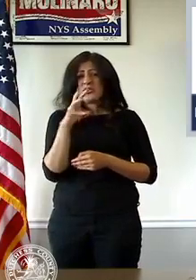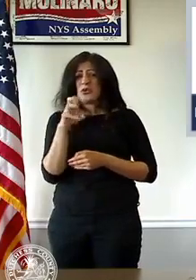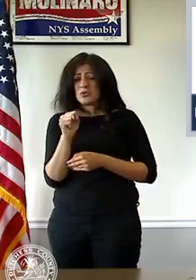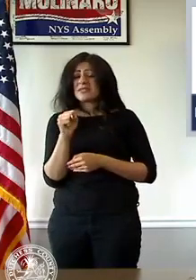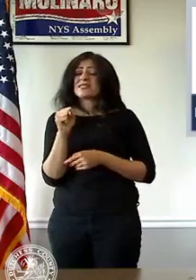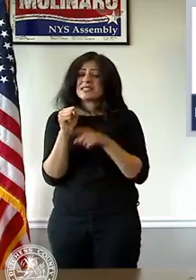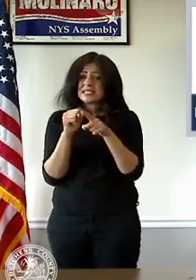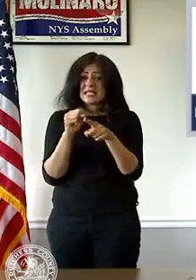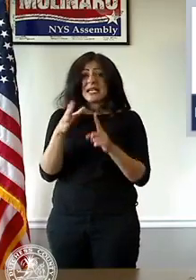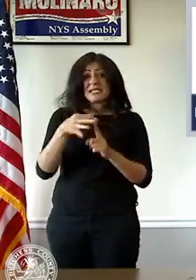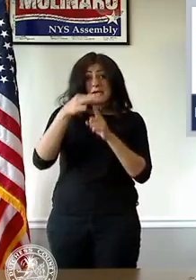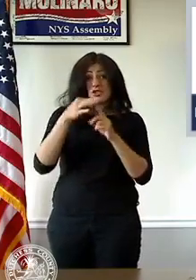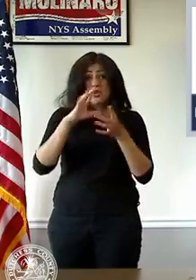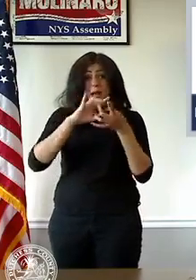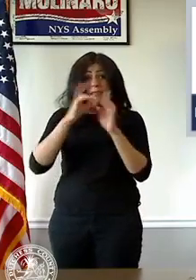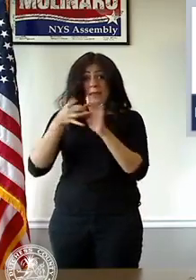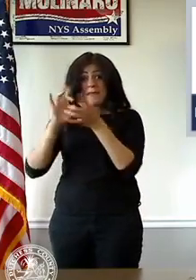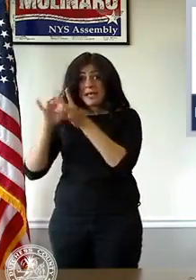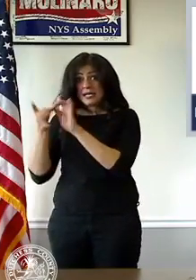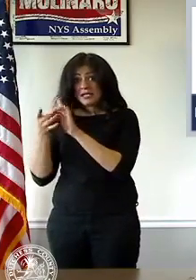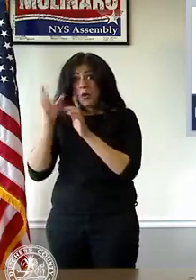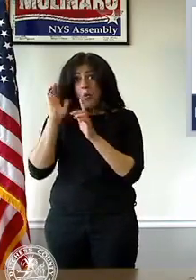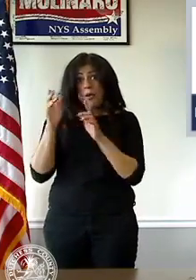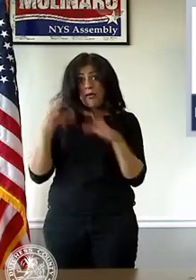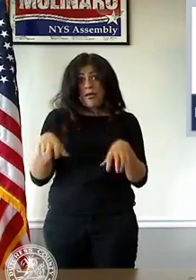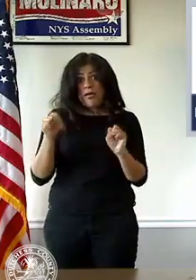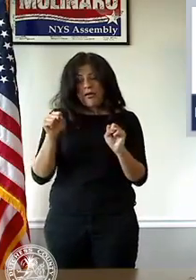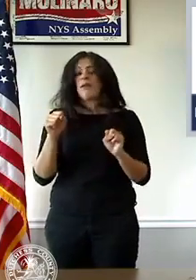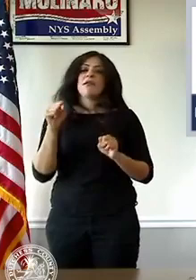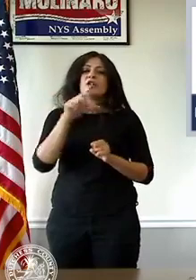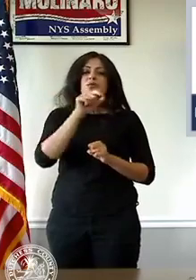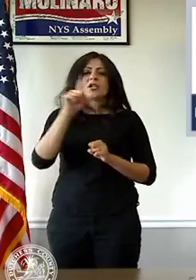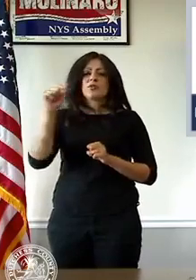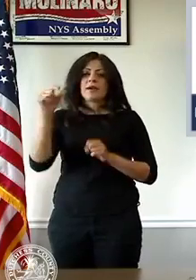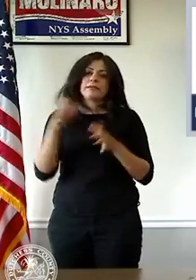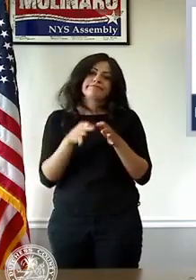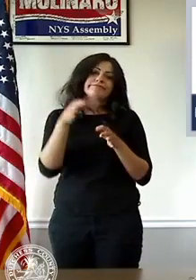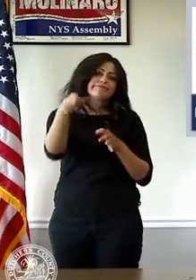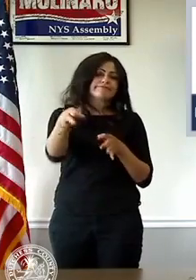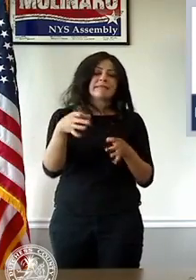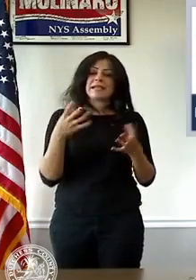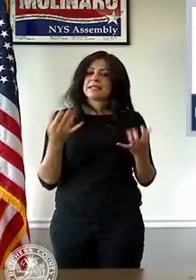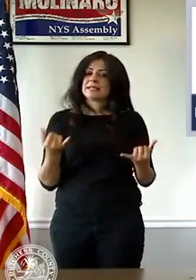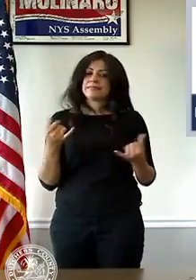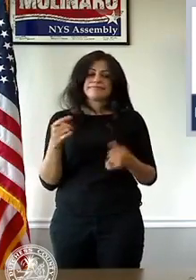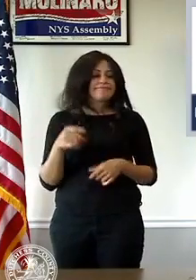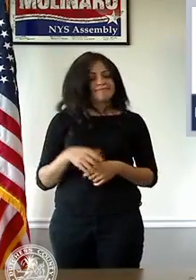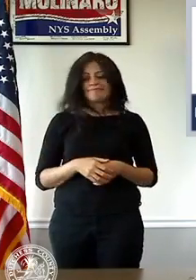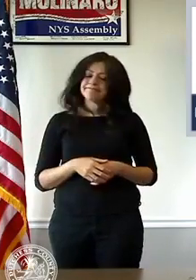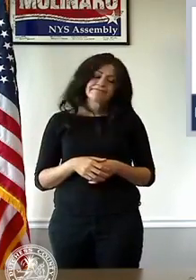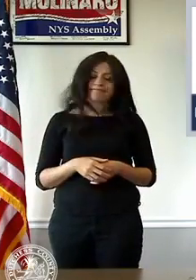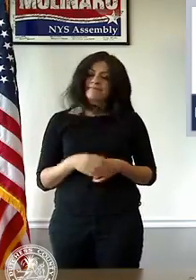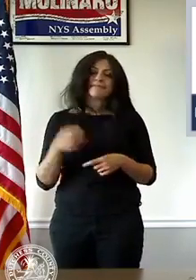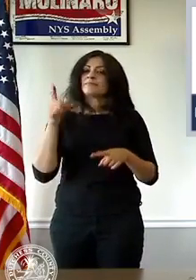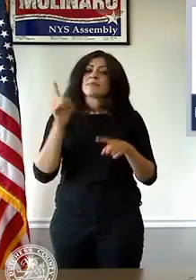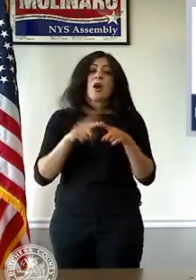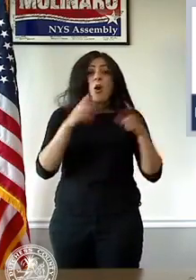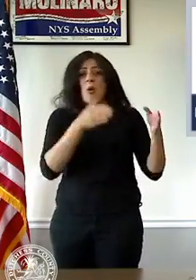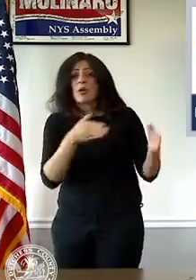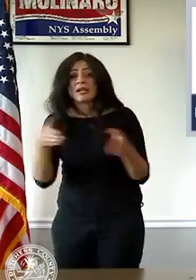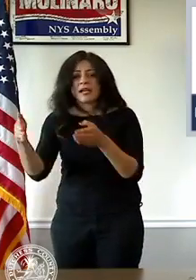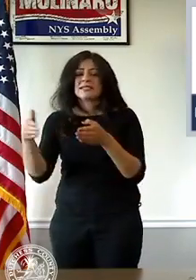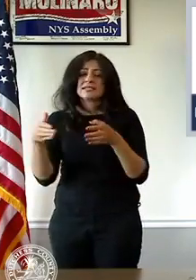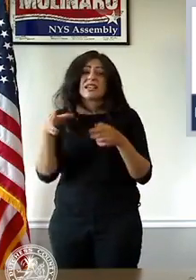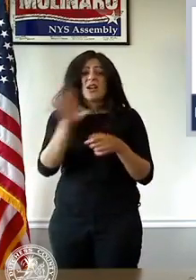The Special Olympics are postponed for 2020. They're not going to occur this year. The ability to organize, and